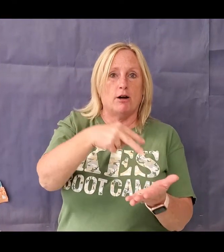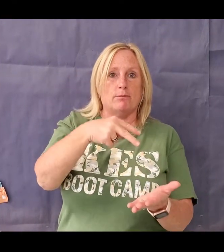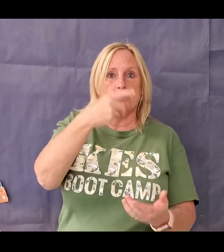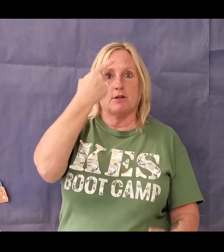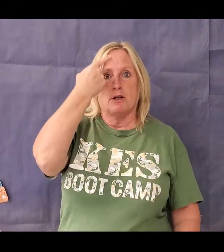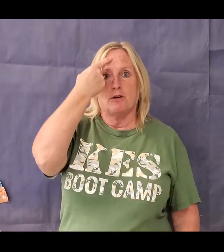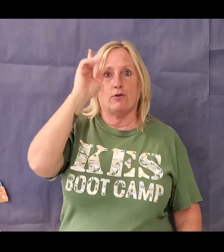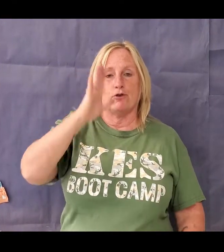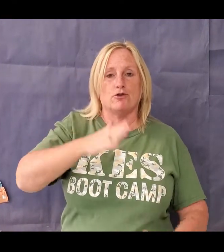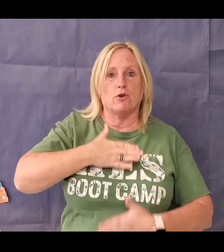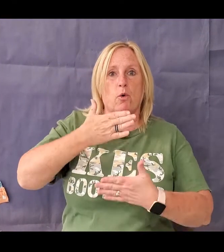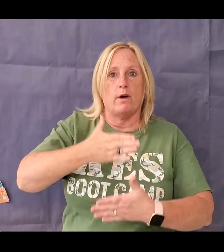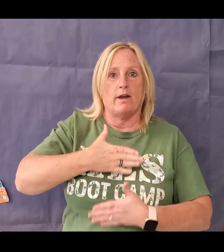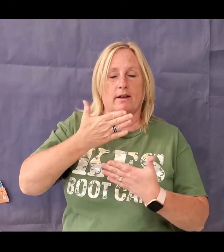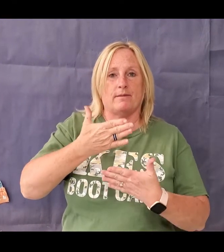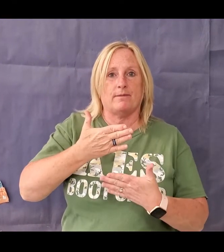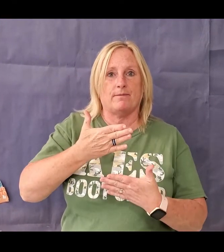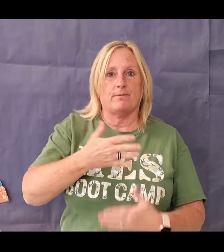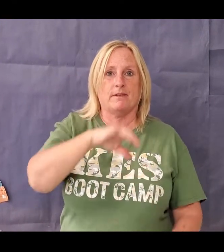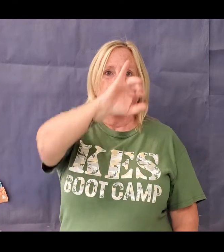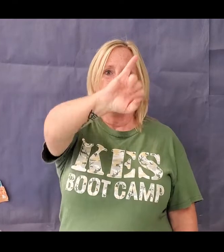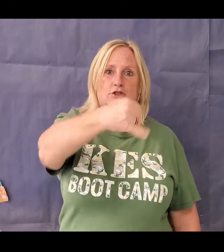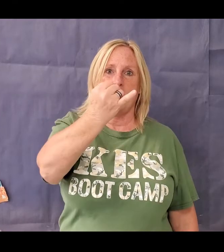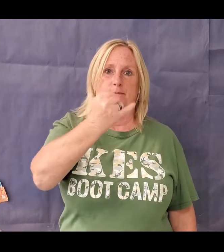jumped for joy. J.